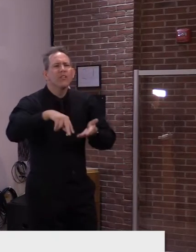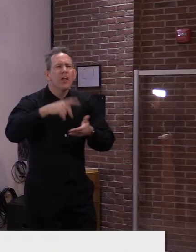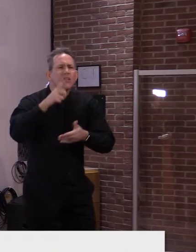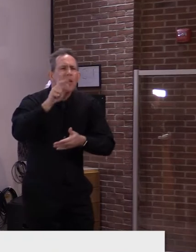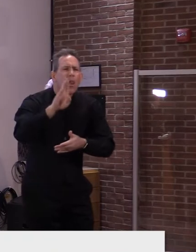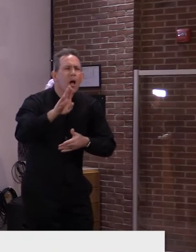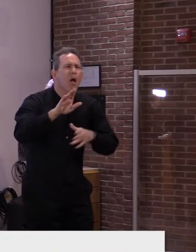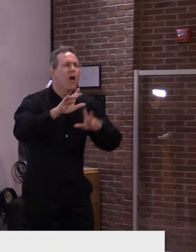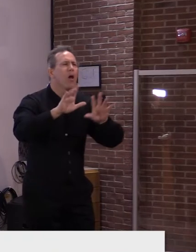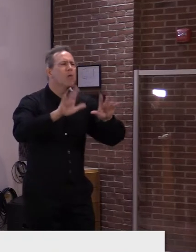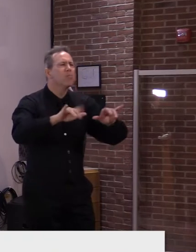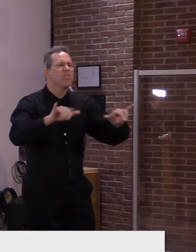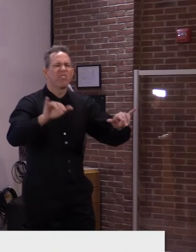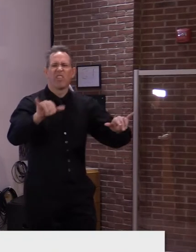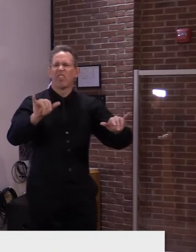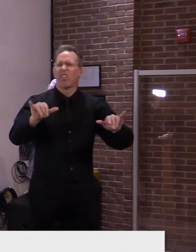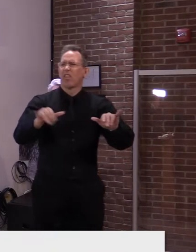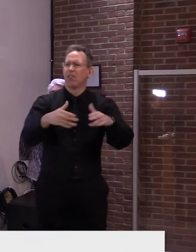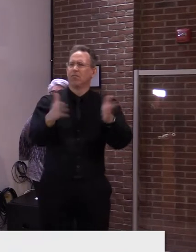any of that kind of thing.